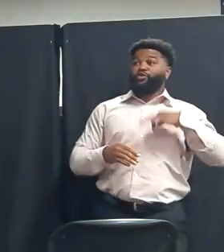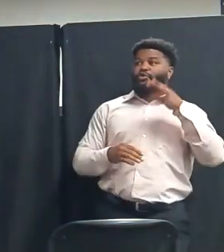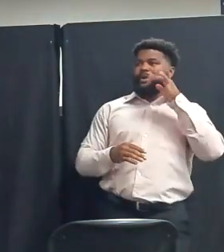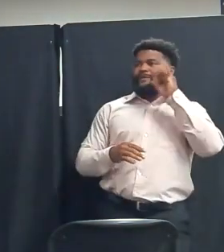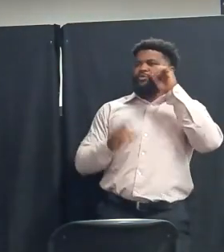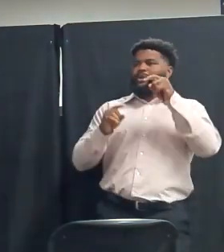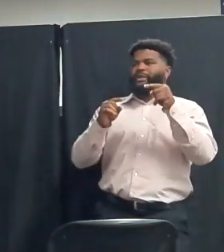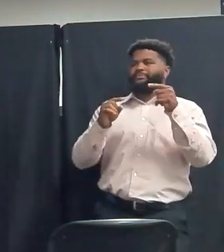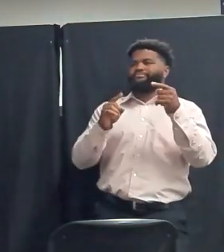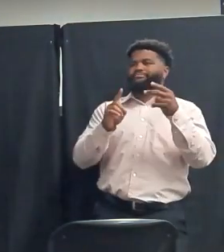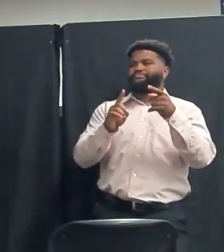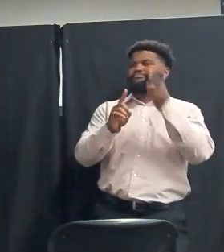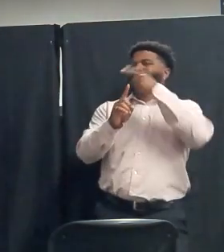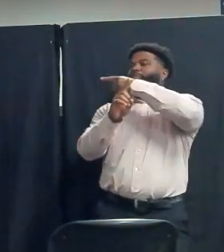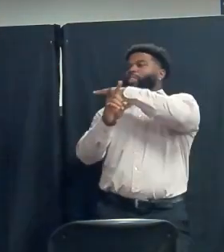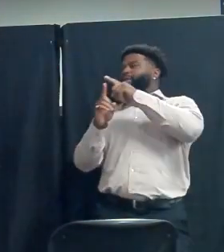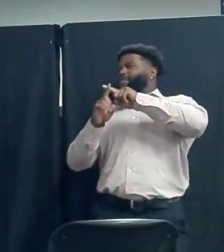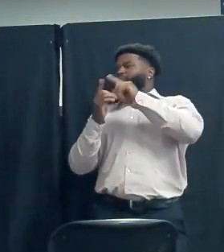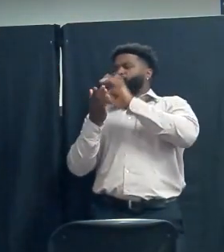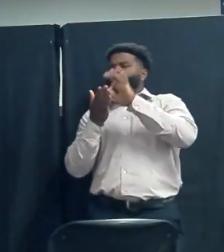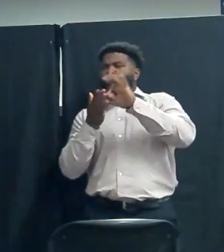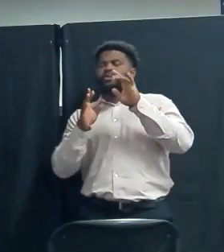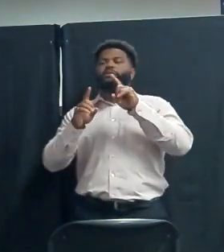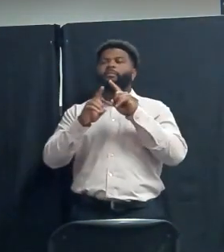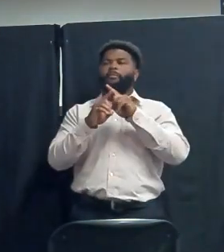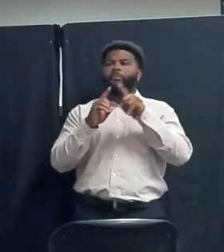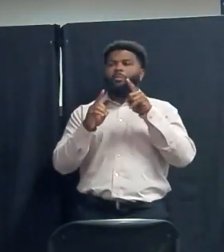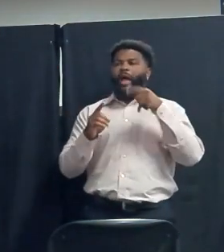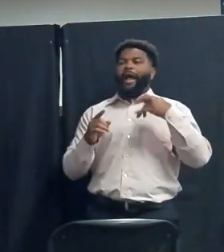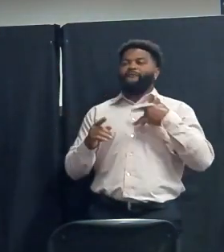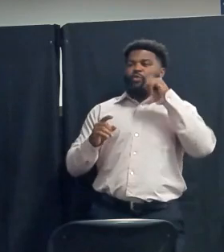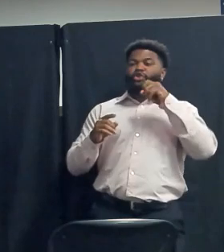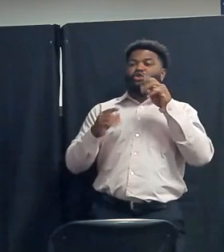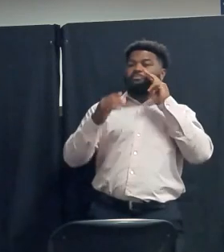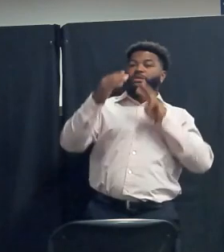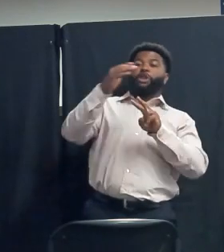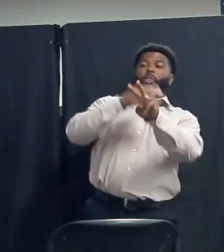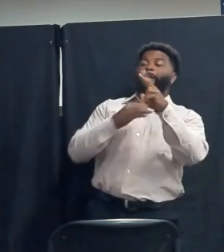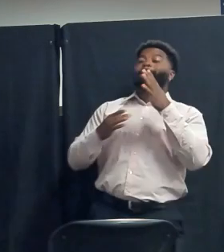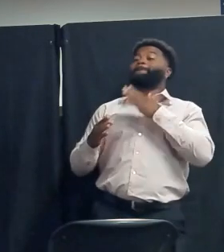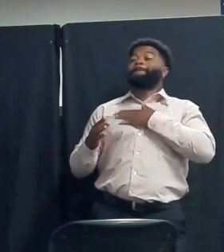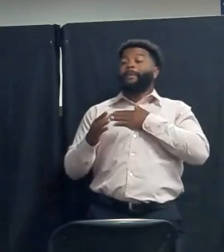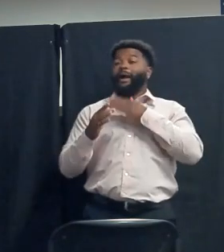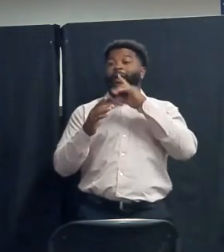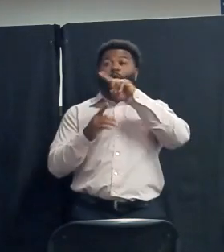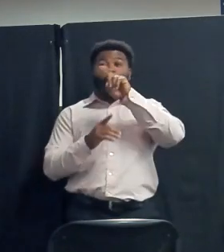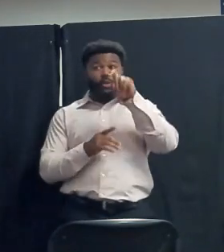of scores and such. I think we need to be looking forward. What I was getting at